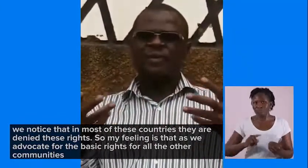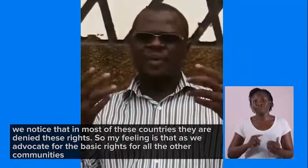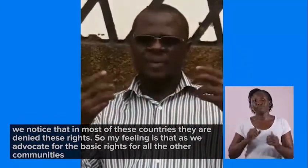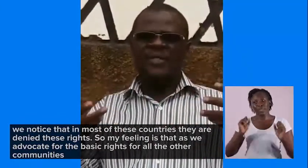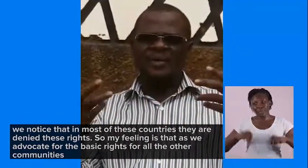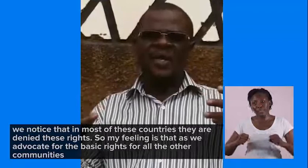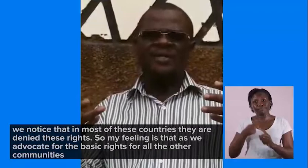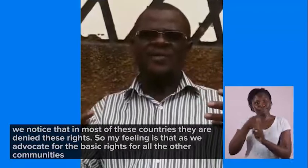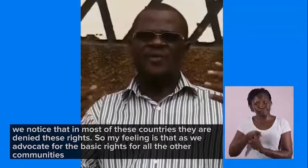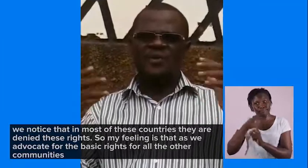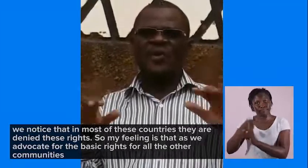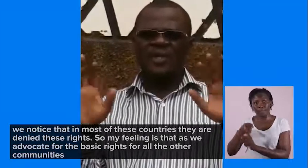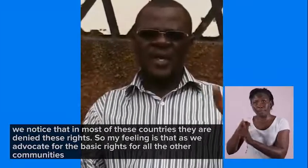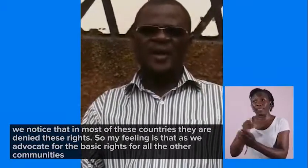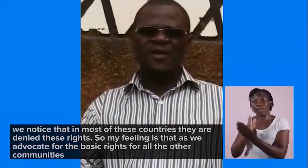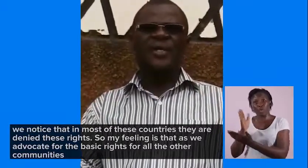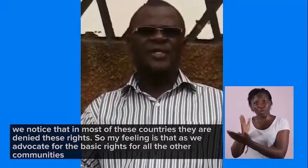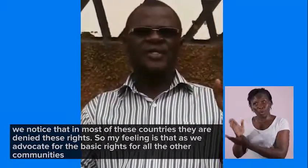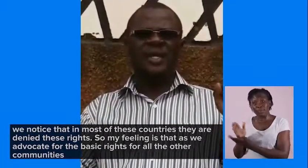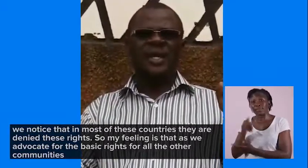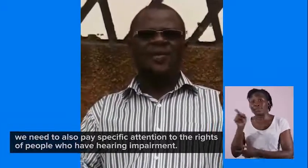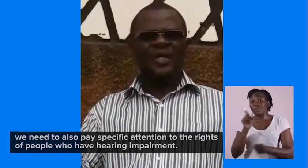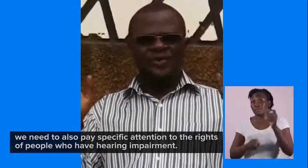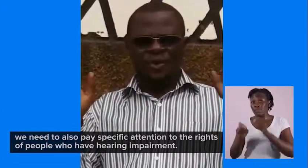the basic rights of all the other communities, we